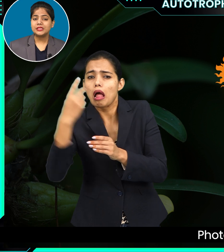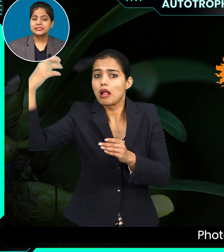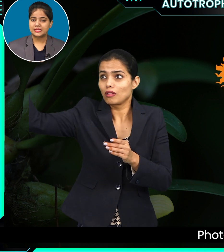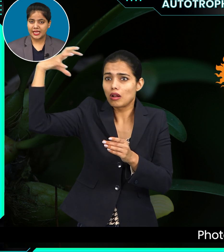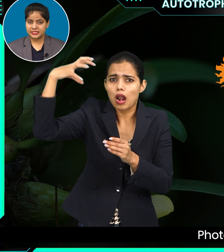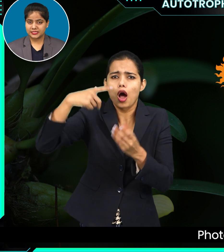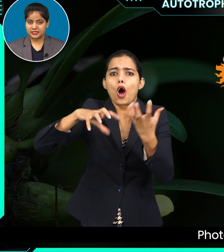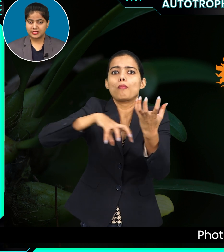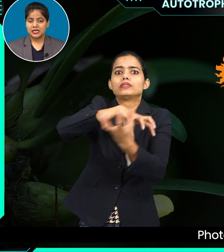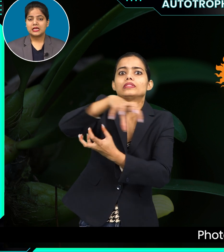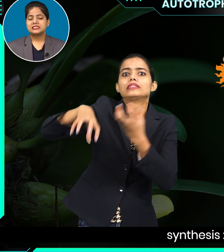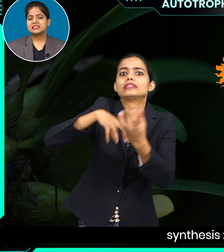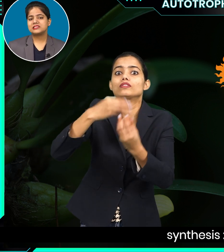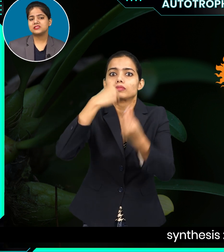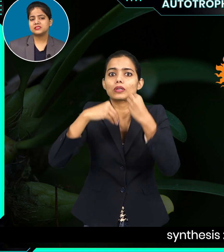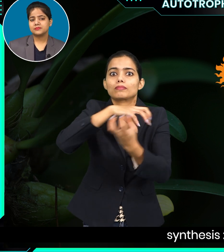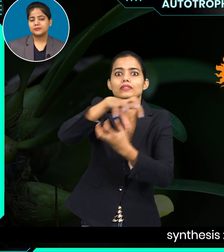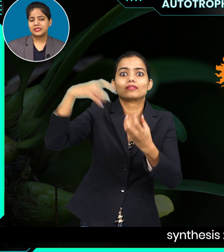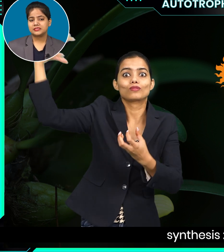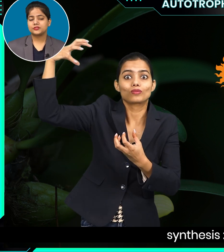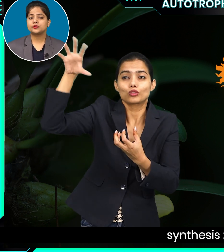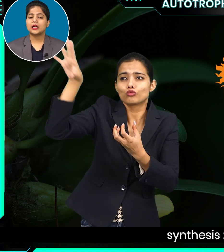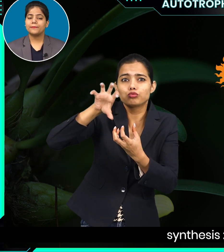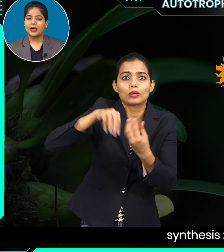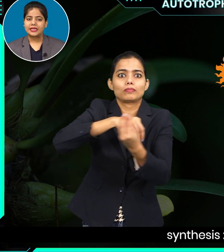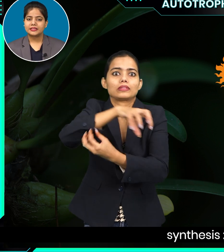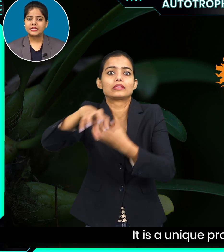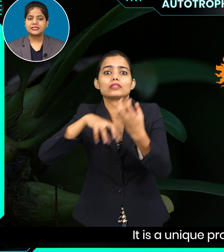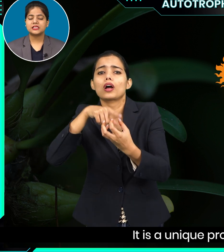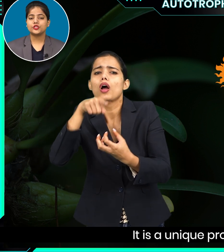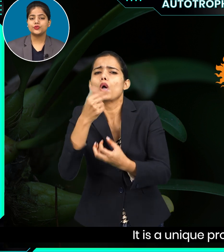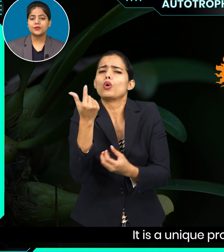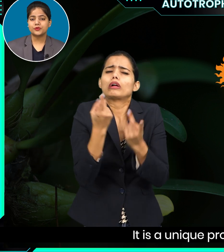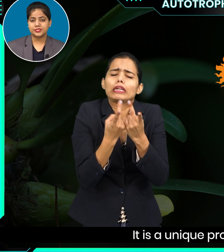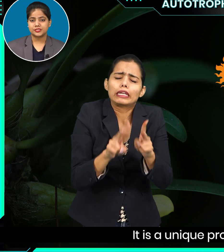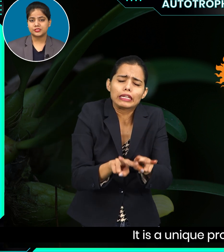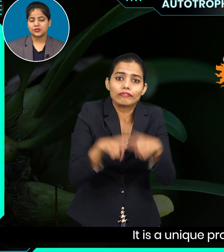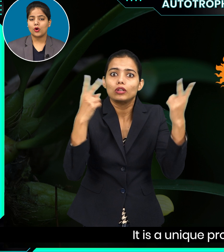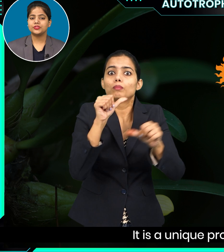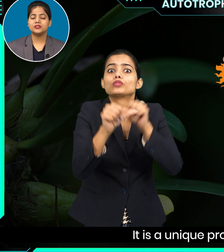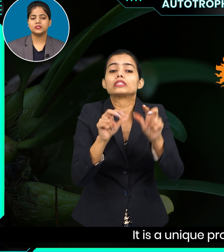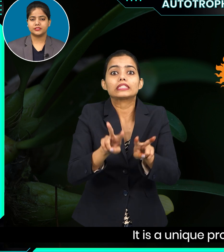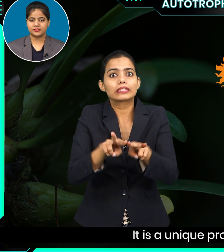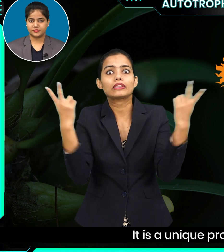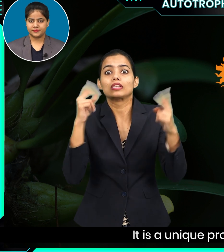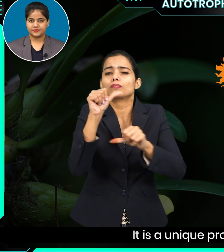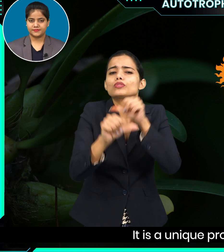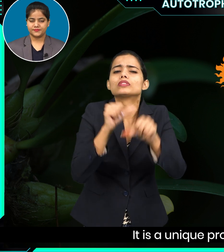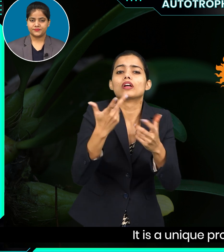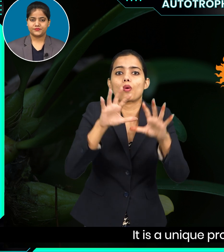Photo means light. Synthesis means to combine. It is a unique process on the